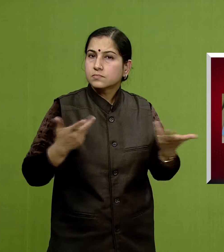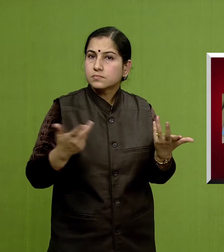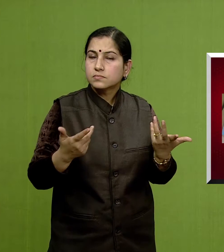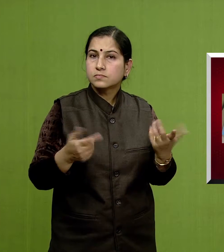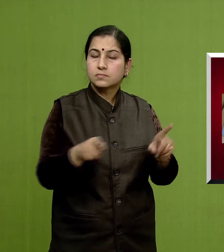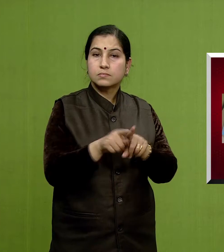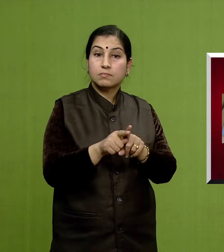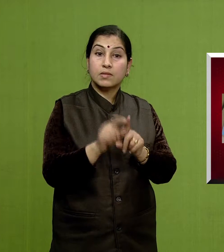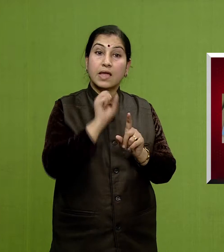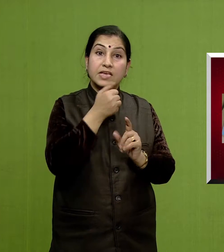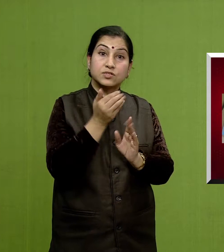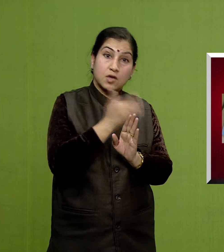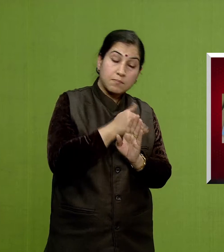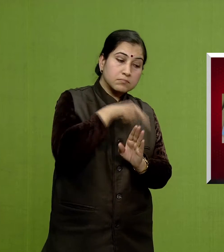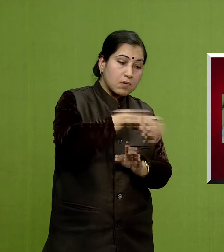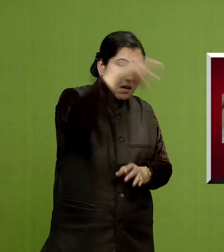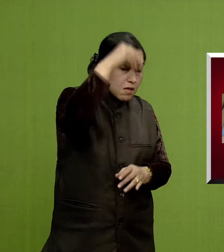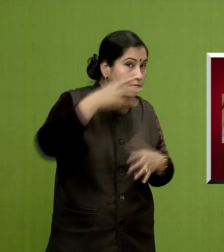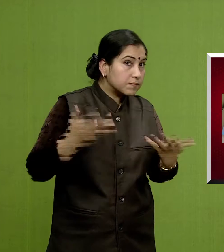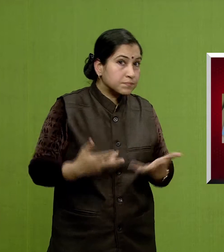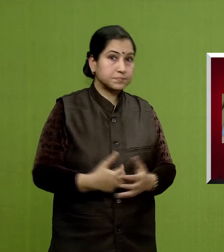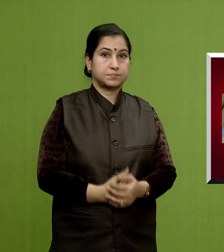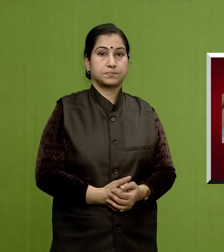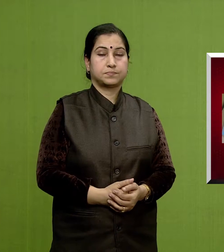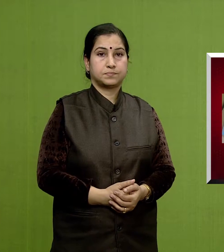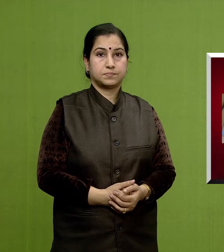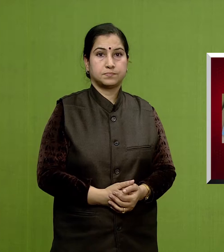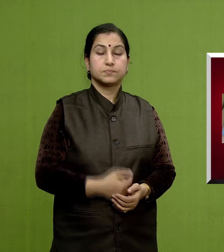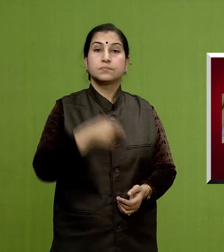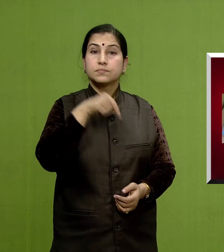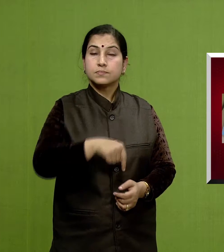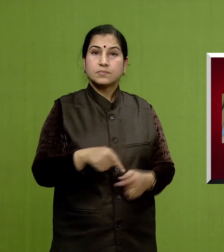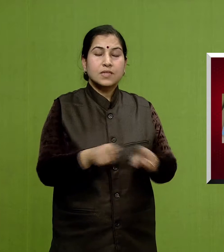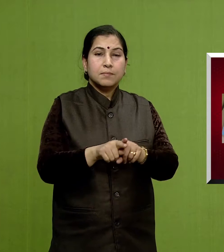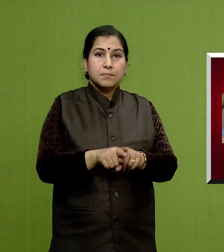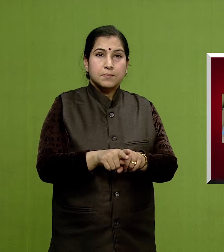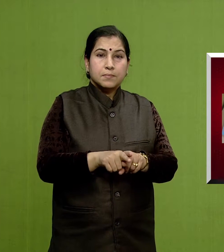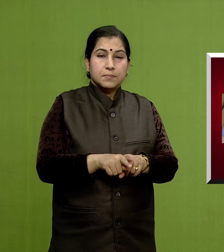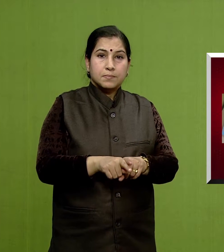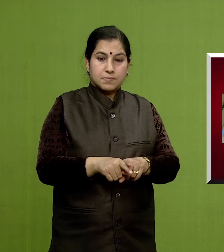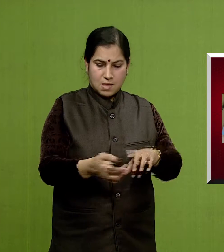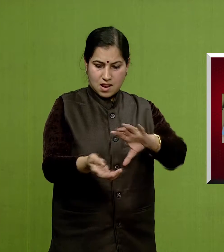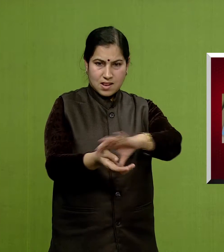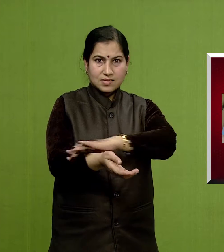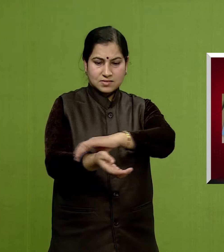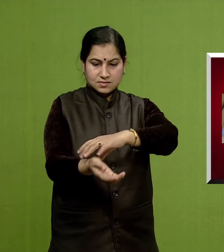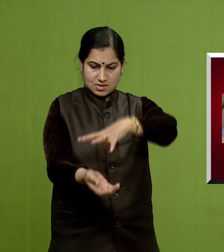an early age. The X-ray of the wrist will predict